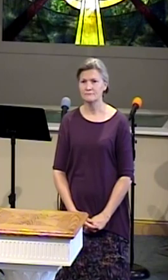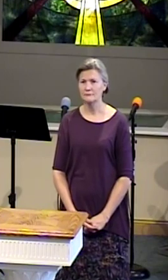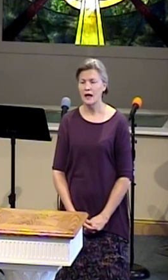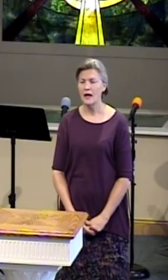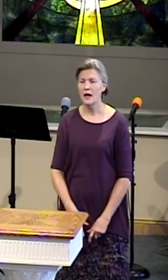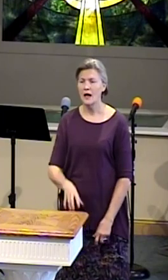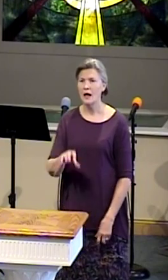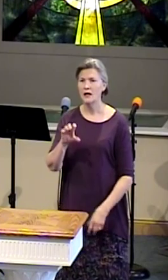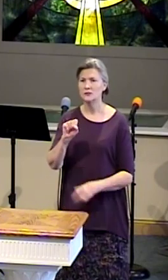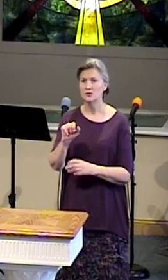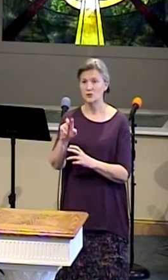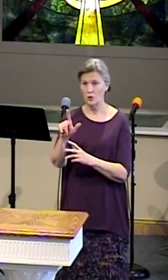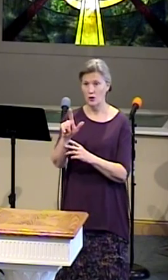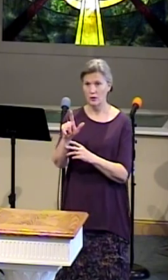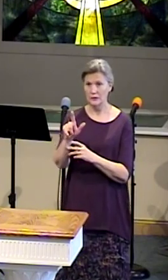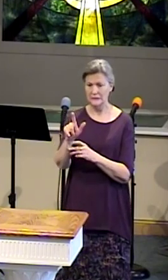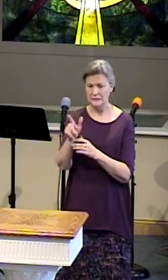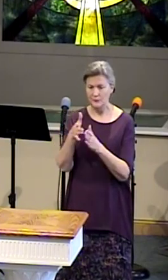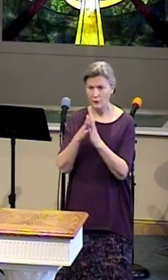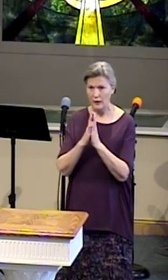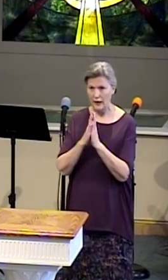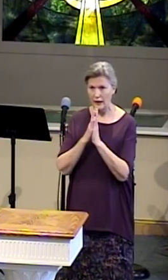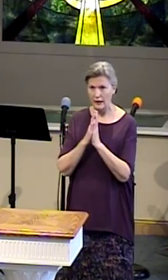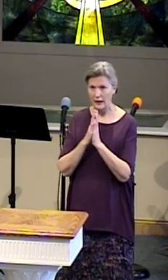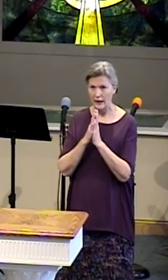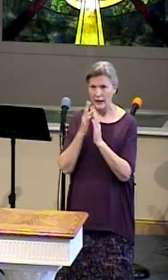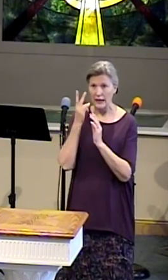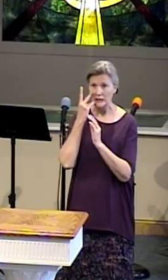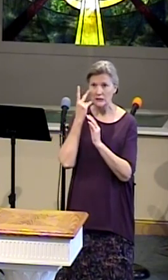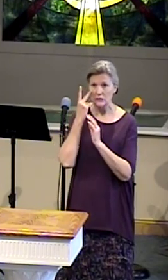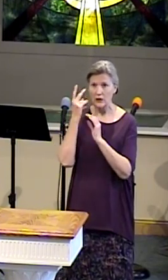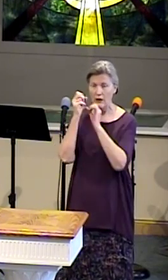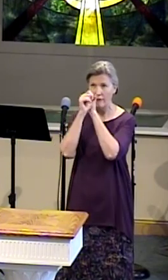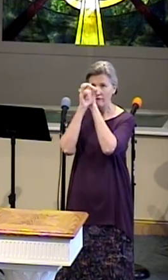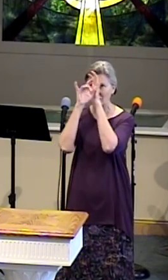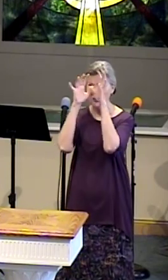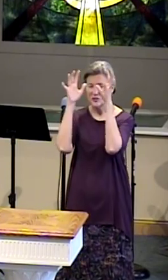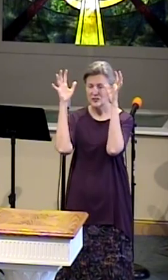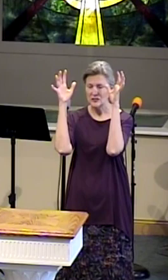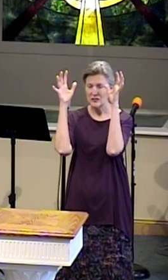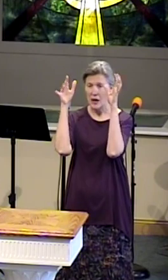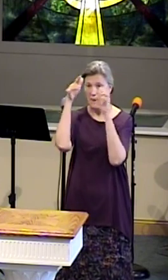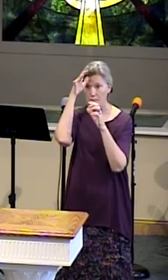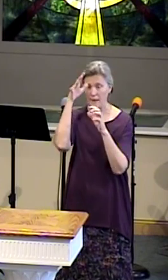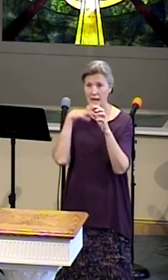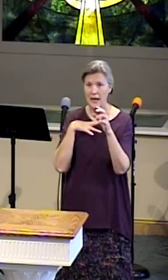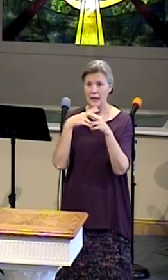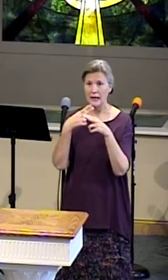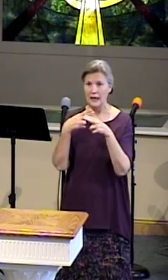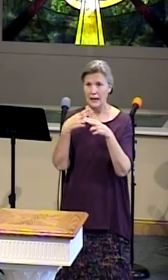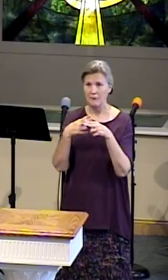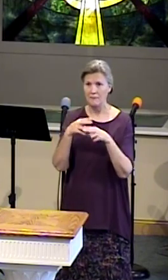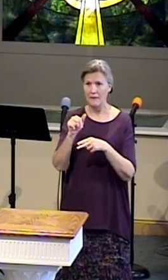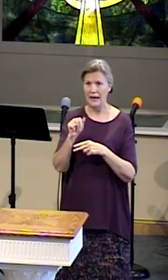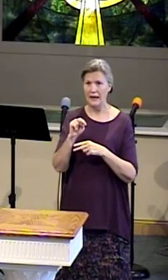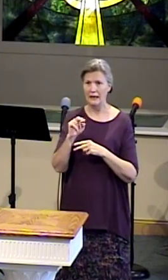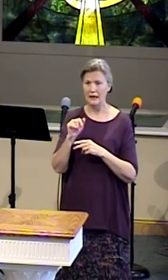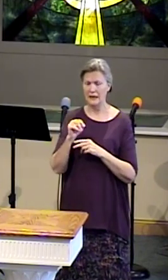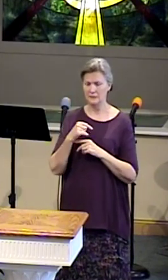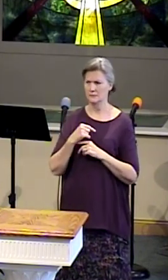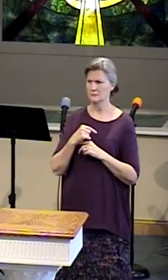Saul is praying, and Saul saw in a vision a man named Ananias. Oh, wait, that's my